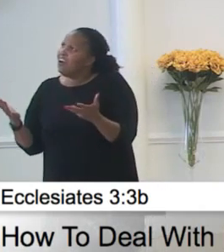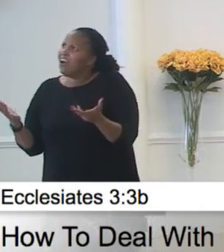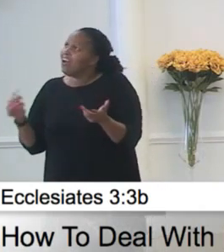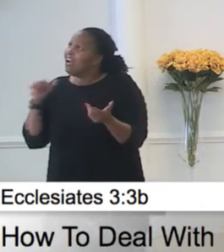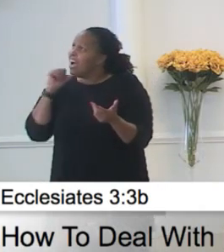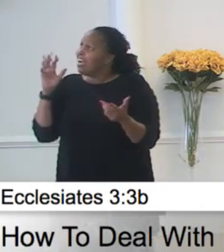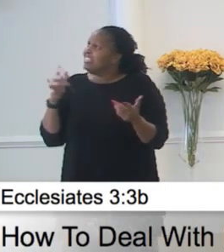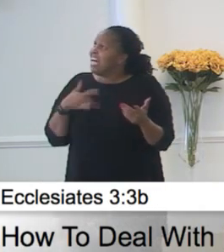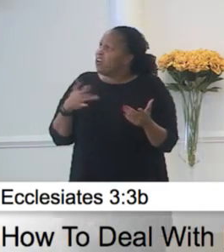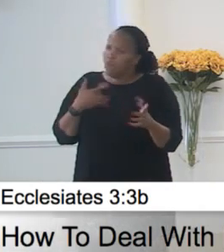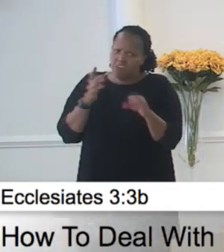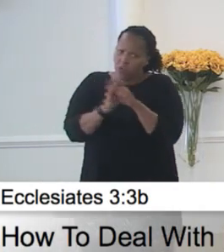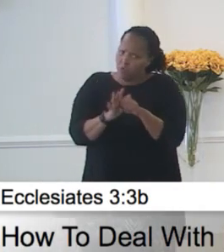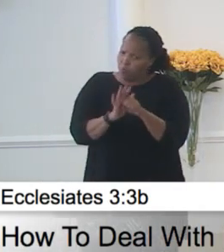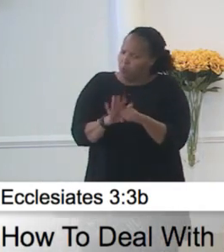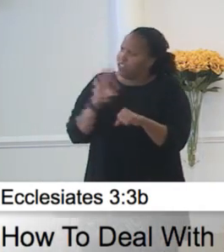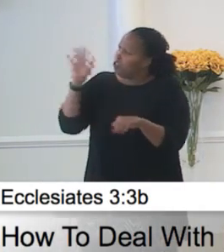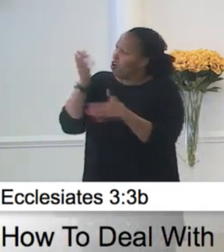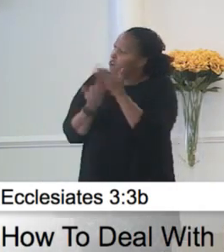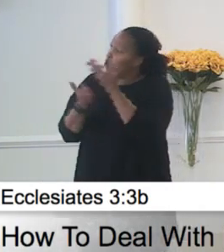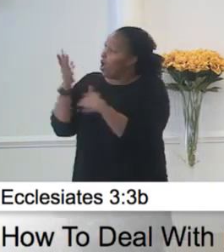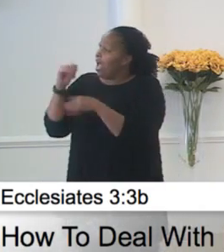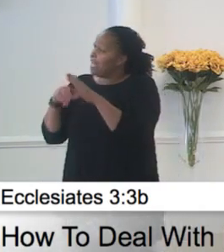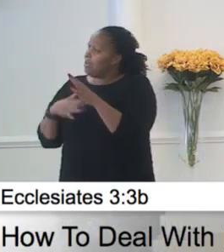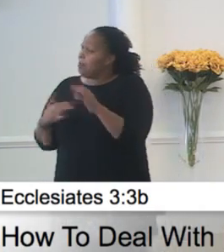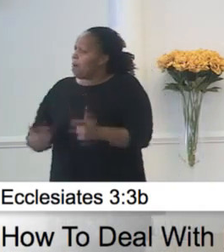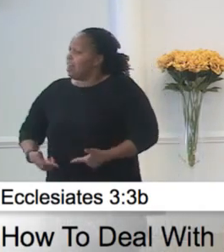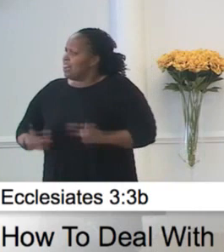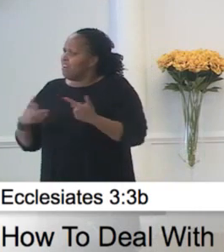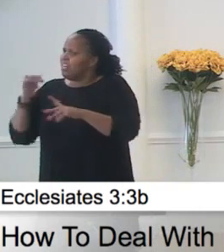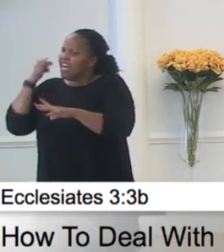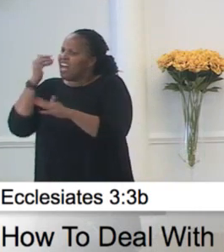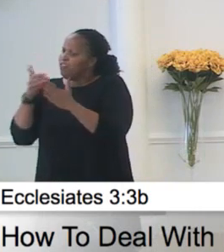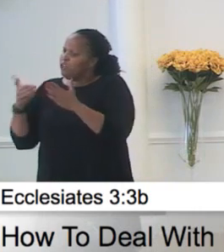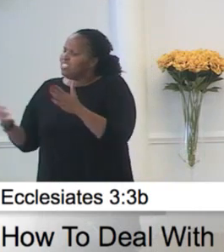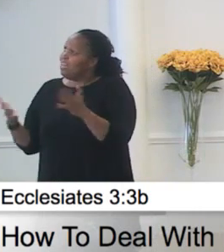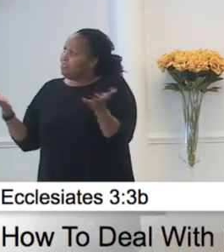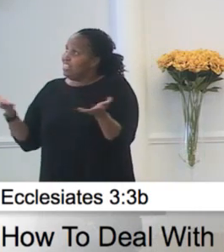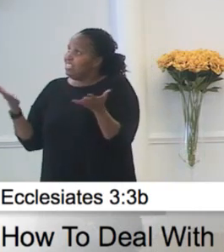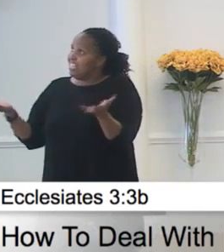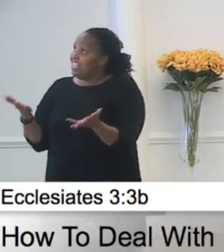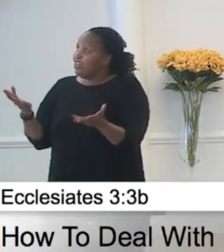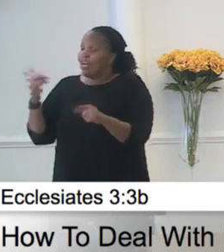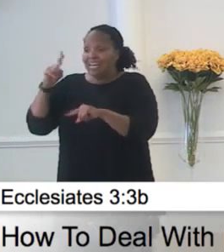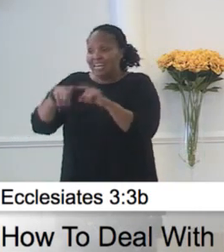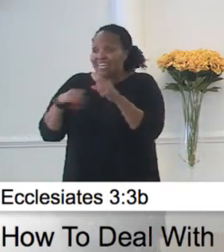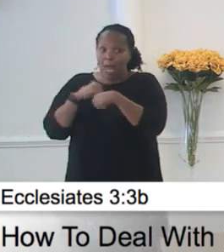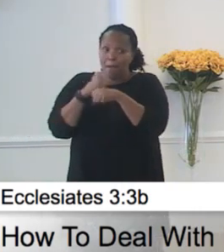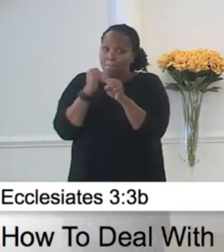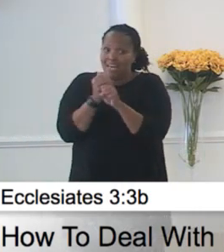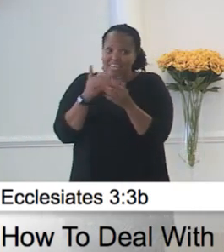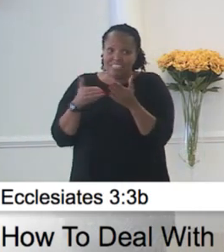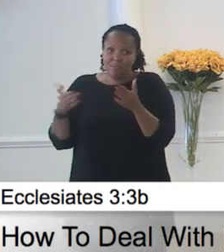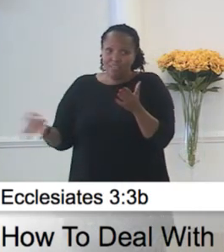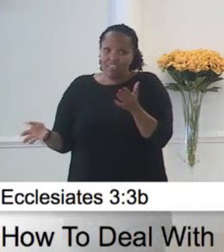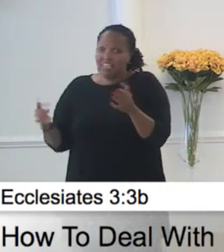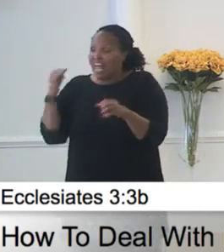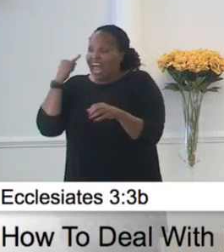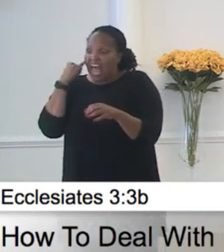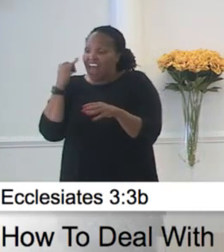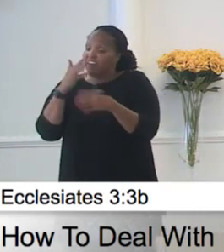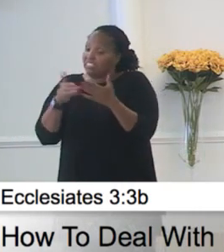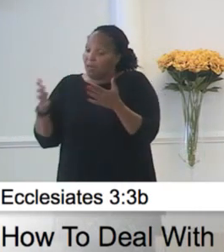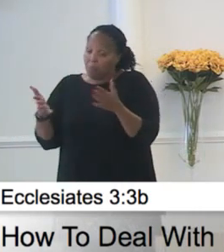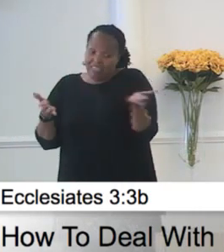don't feel the pressure of your hand in my life. Because if it's something there, he can't make something. If something's